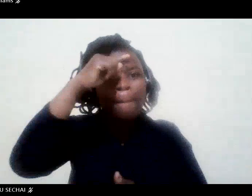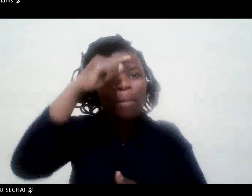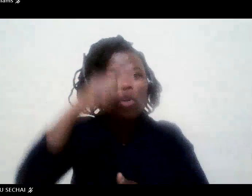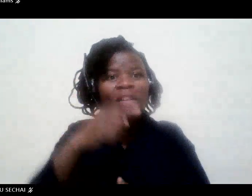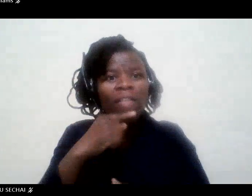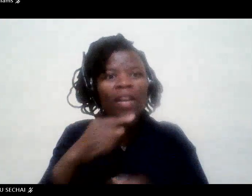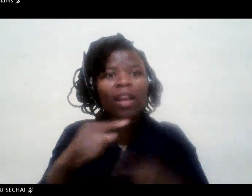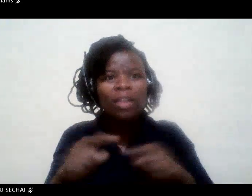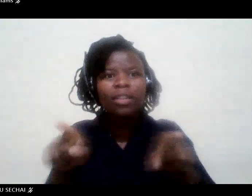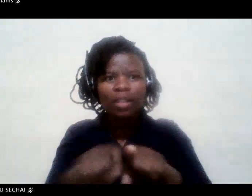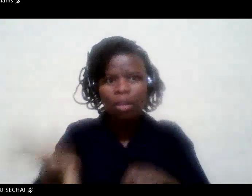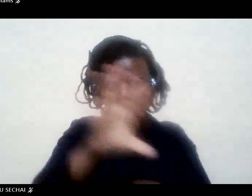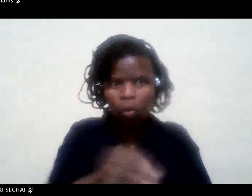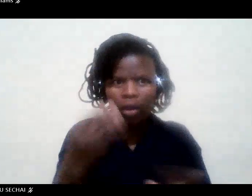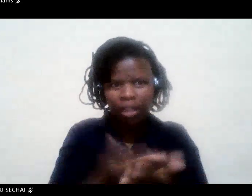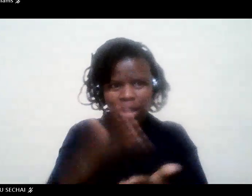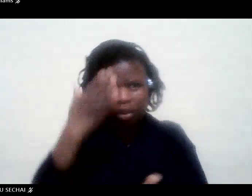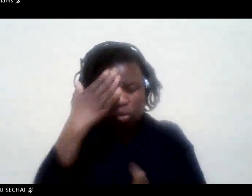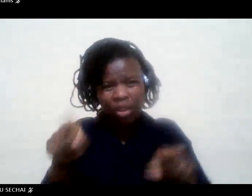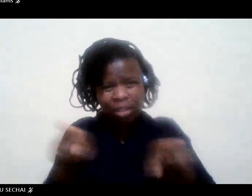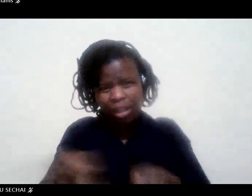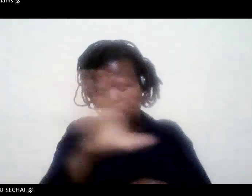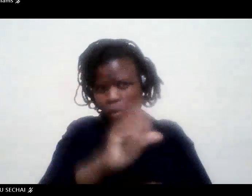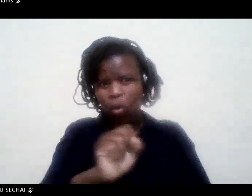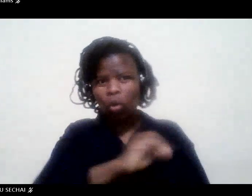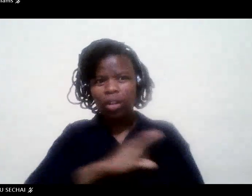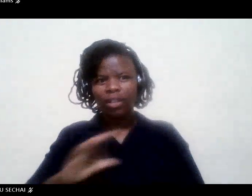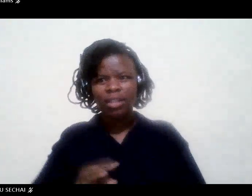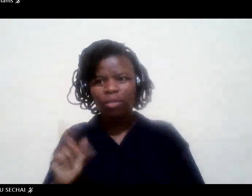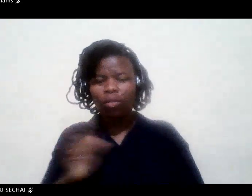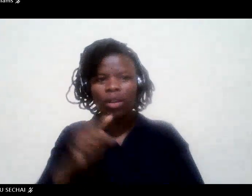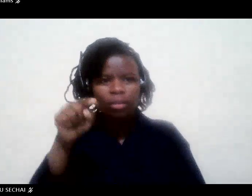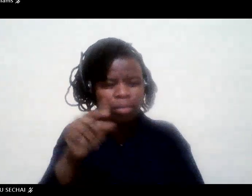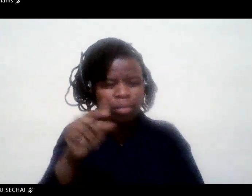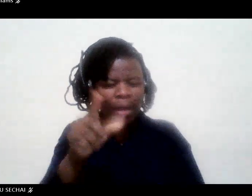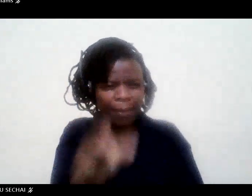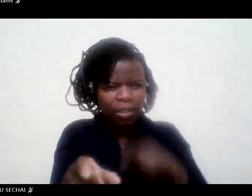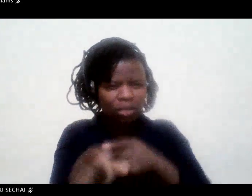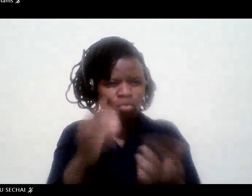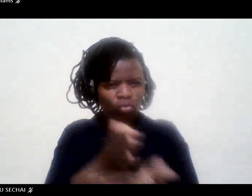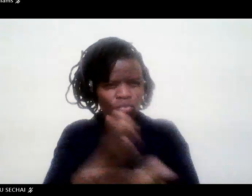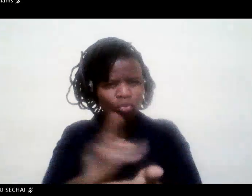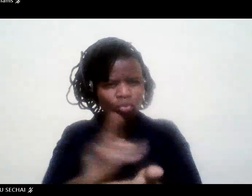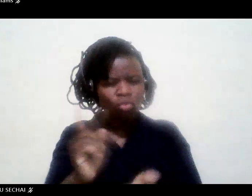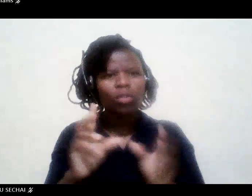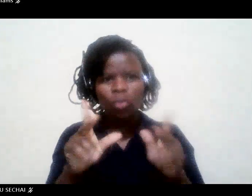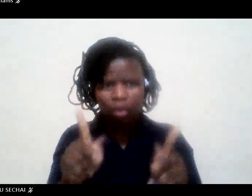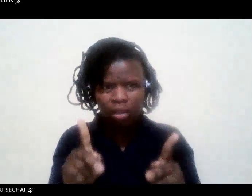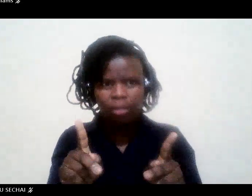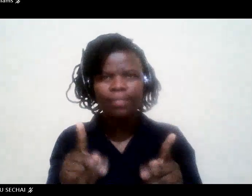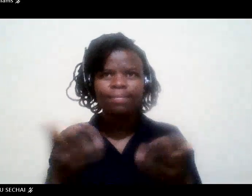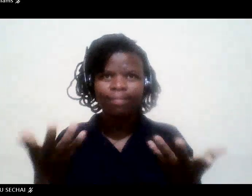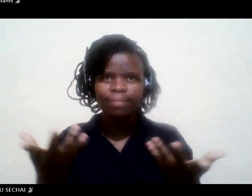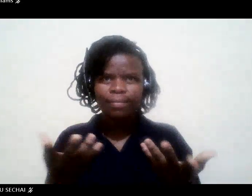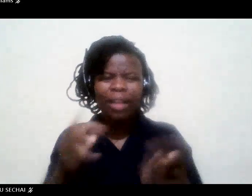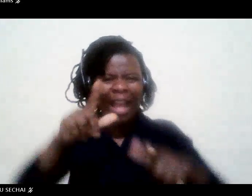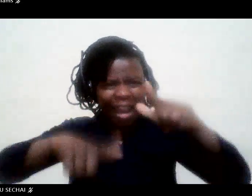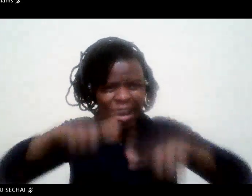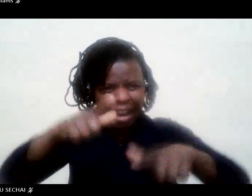to know within the staff that this person is at a certain level.